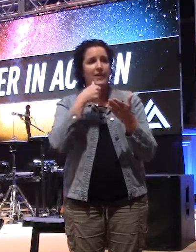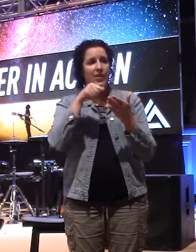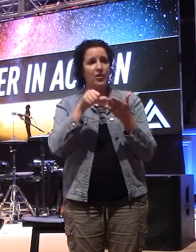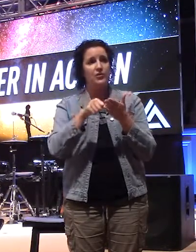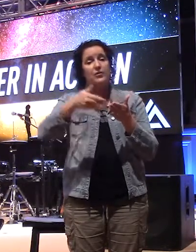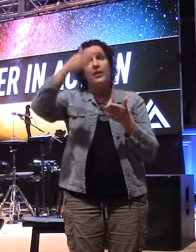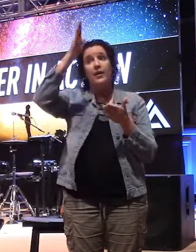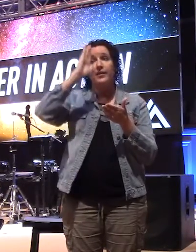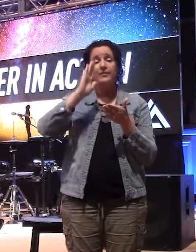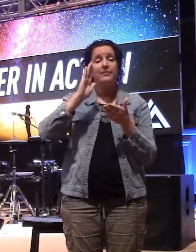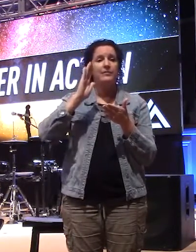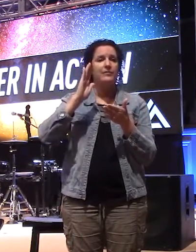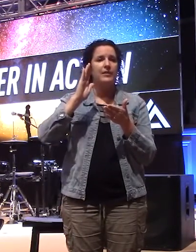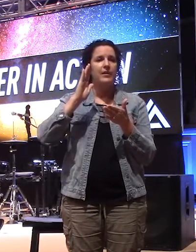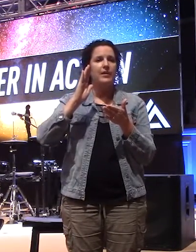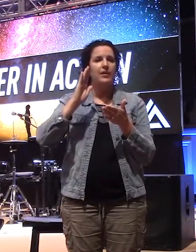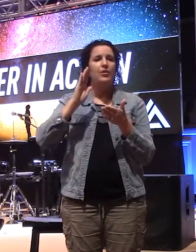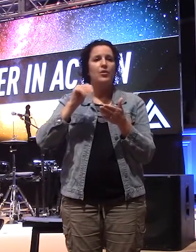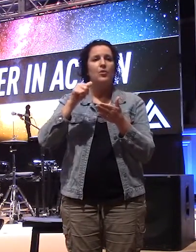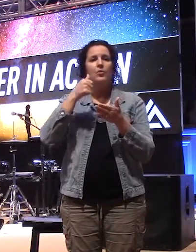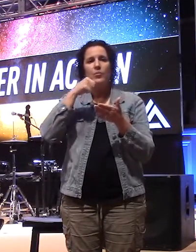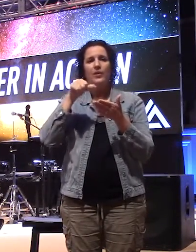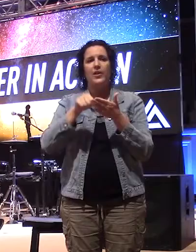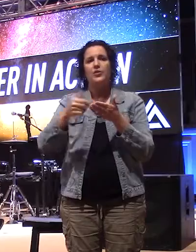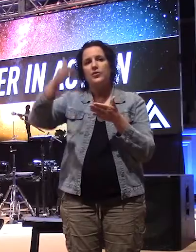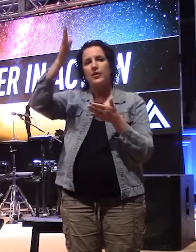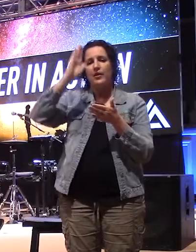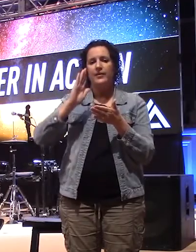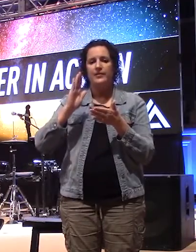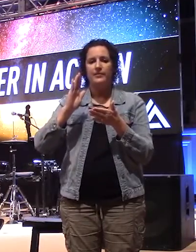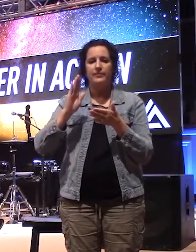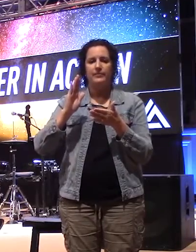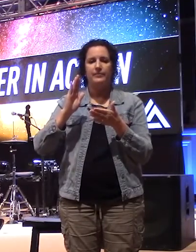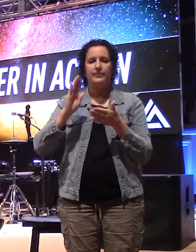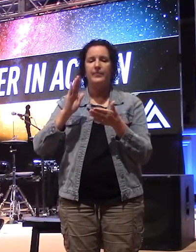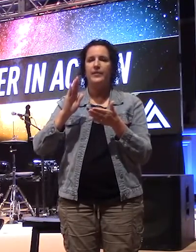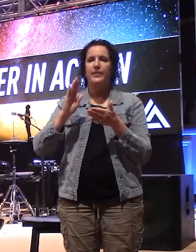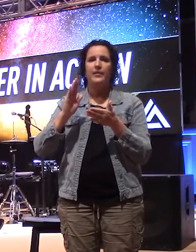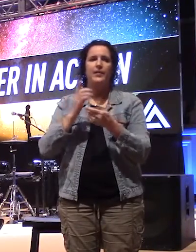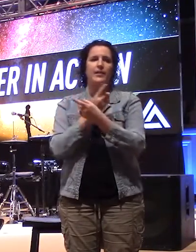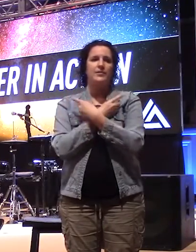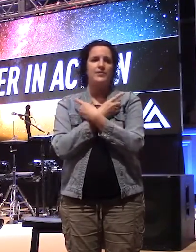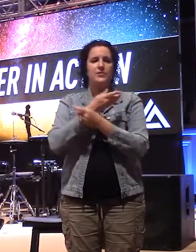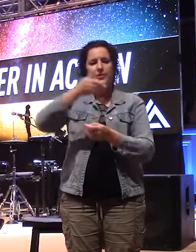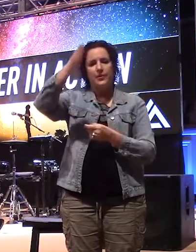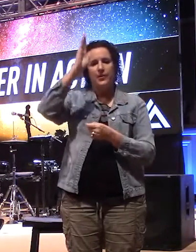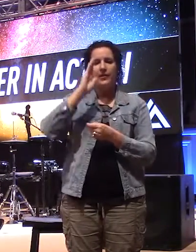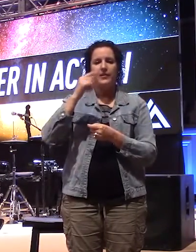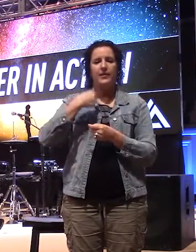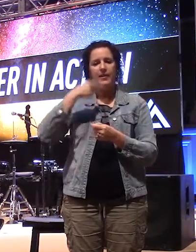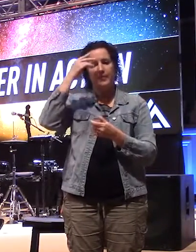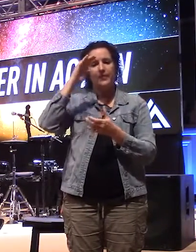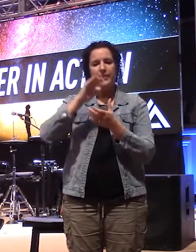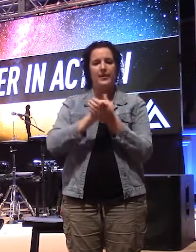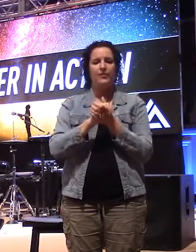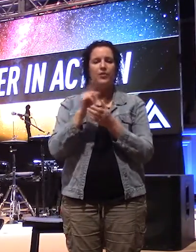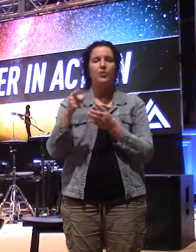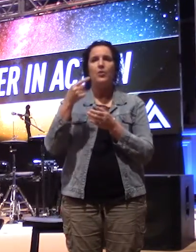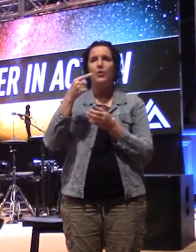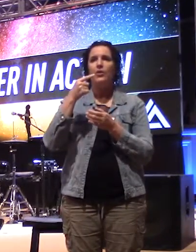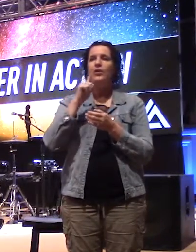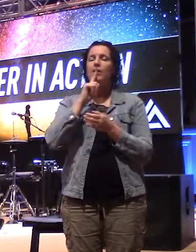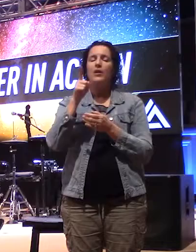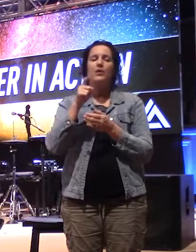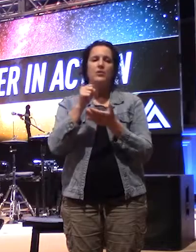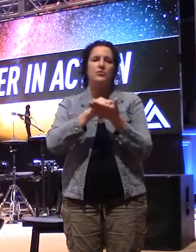God. And here's how I'd like you to start your letter. "Dear God, I believe you are